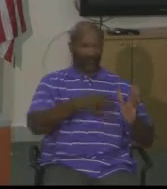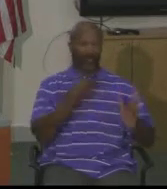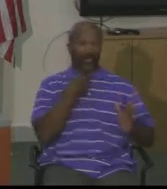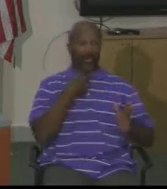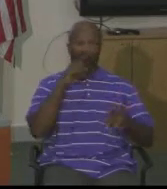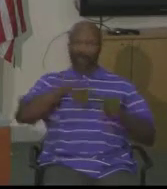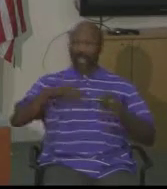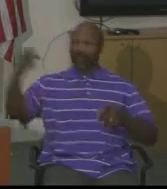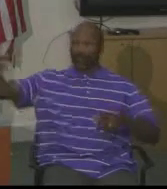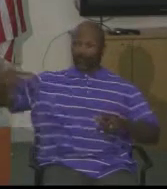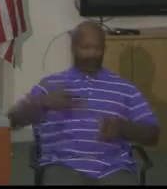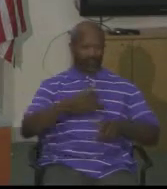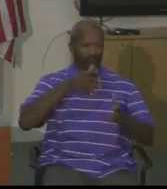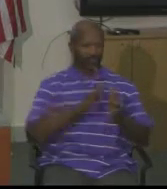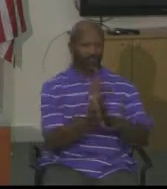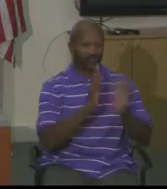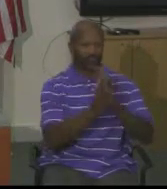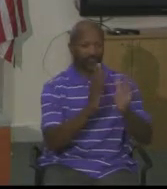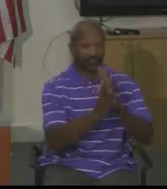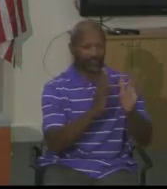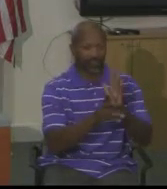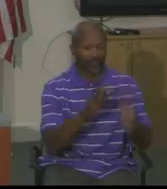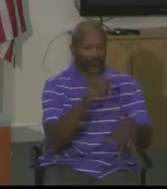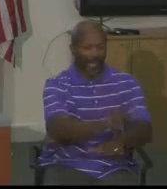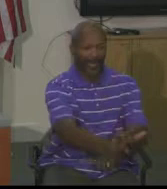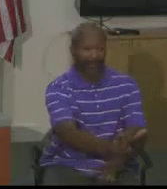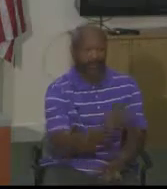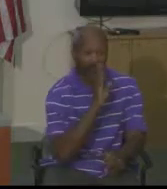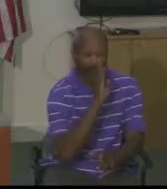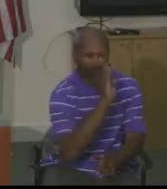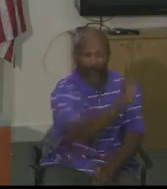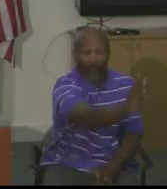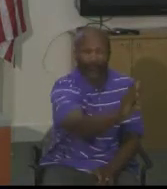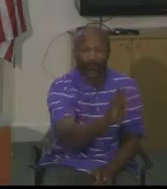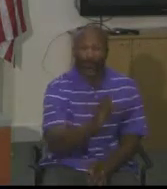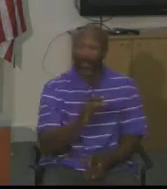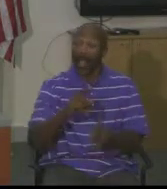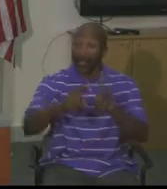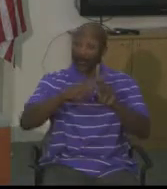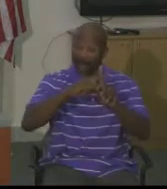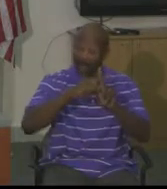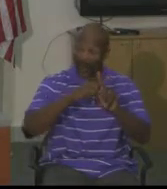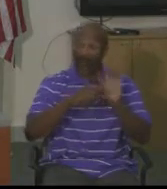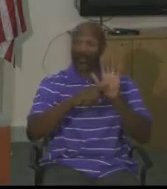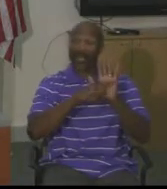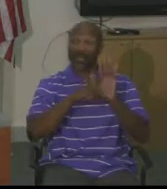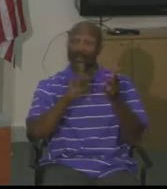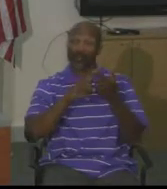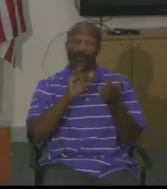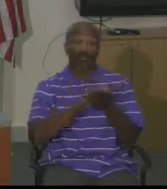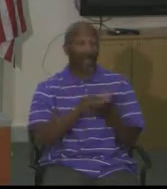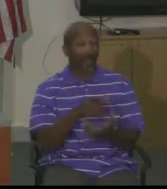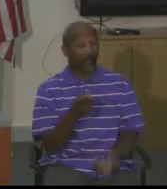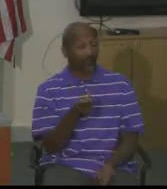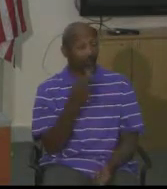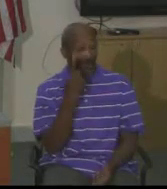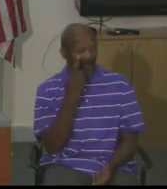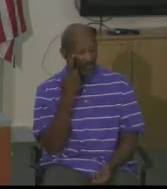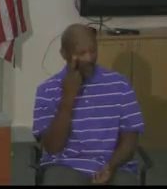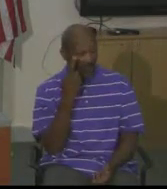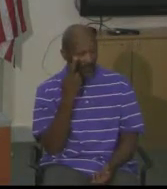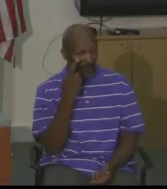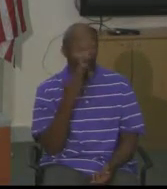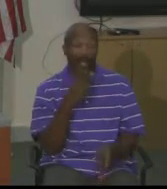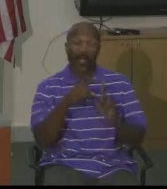couldn't move. Now there's some positives and there's some negatives. The positive is